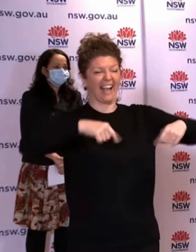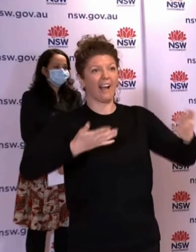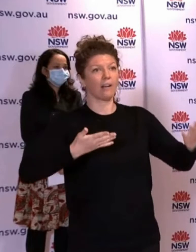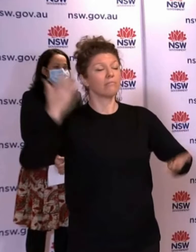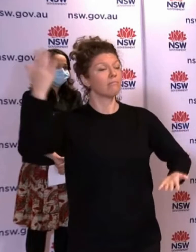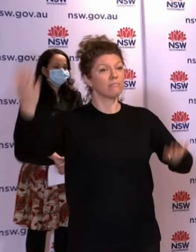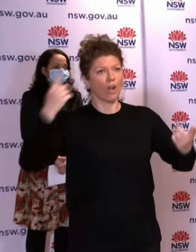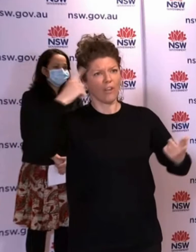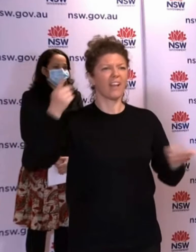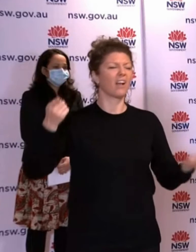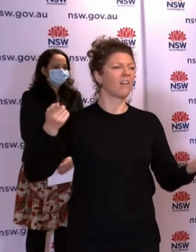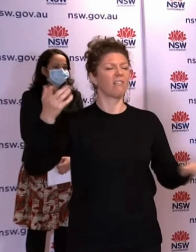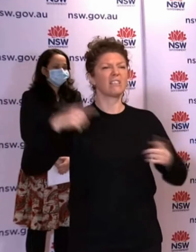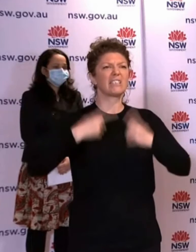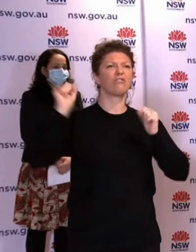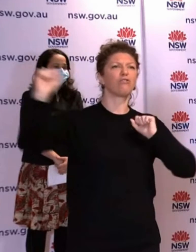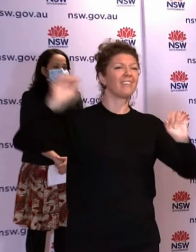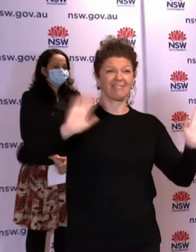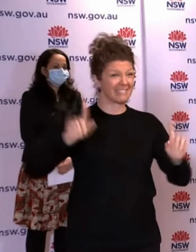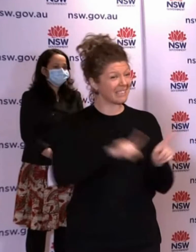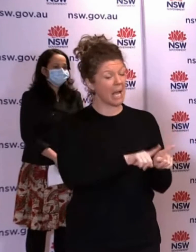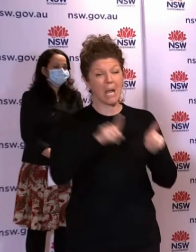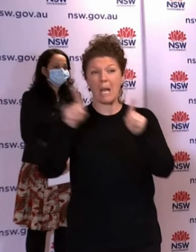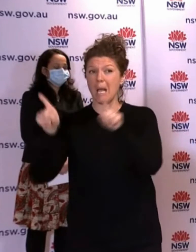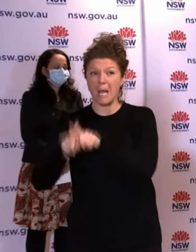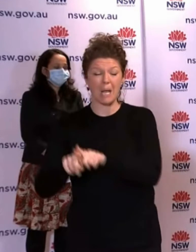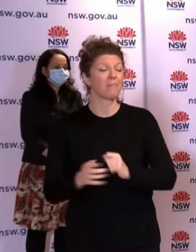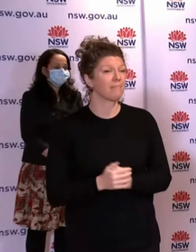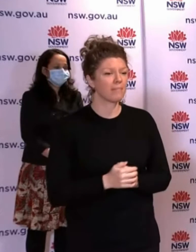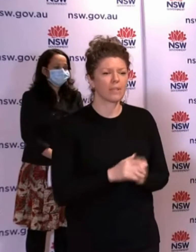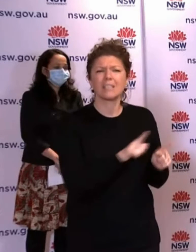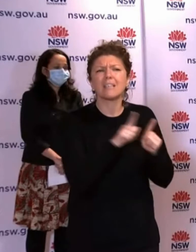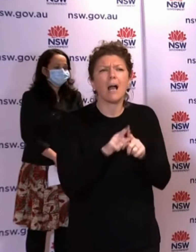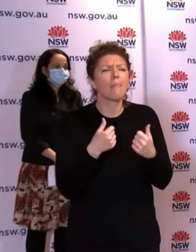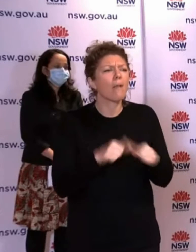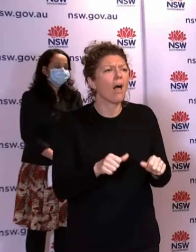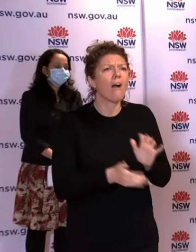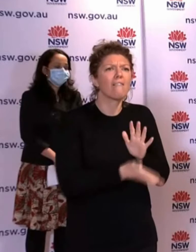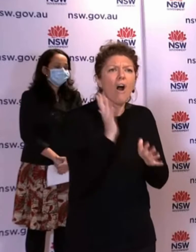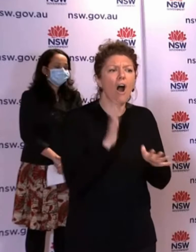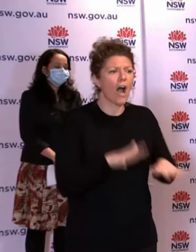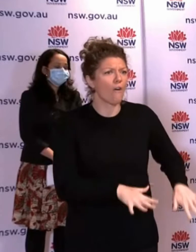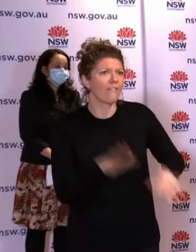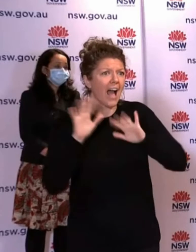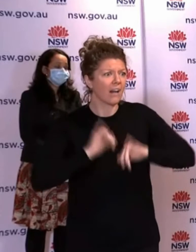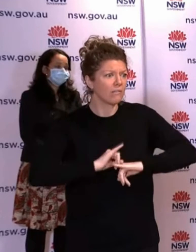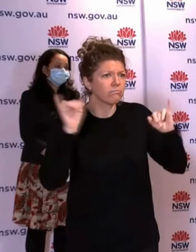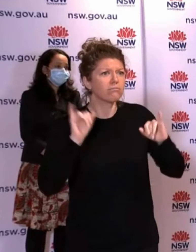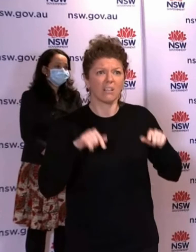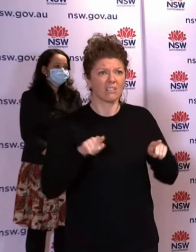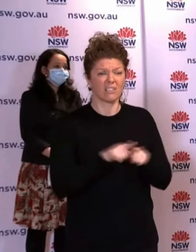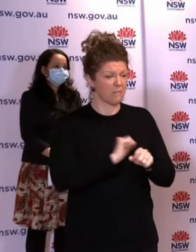arrangements work well, the same arrangements that we would use for a fire or a flood, but different in terms of the health and